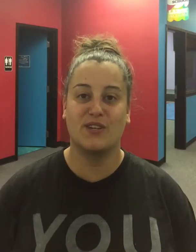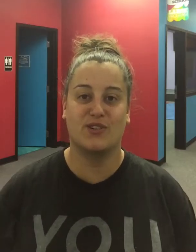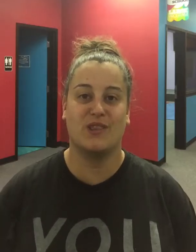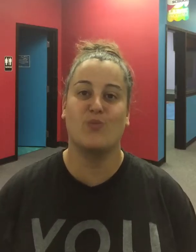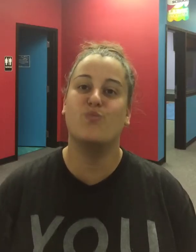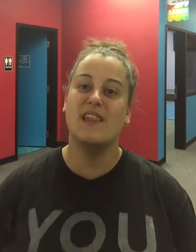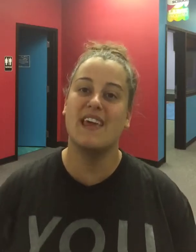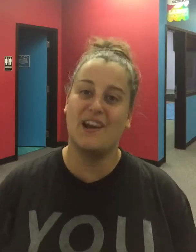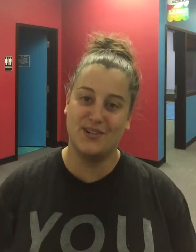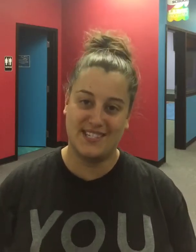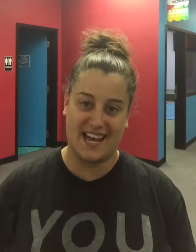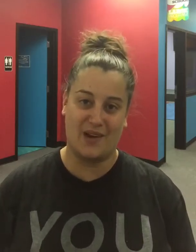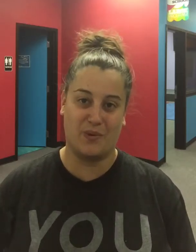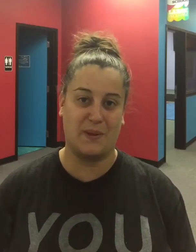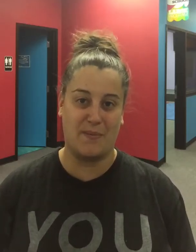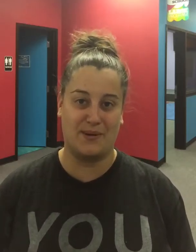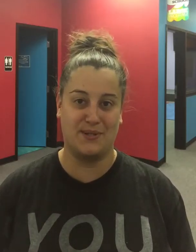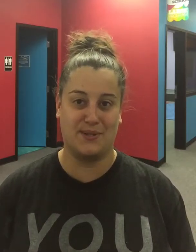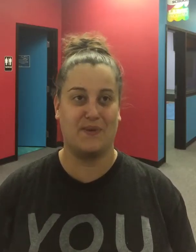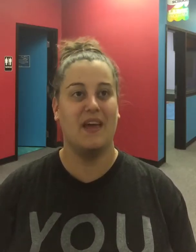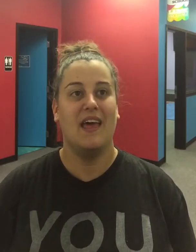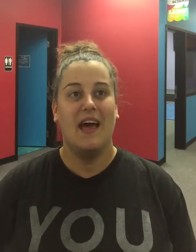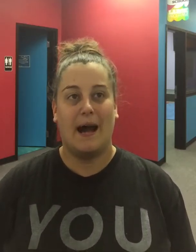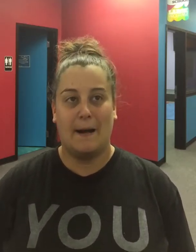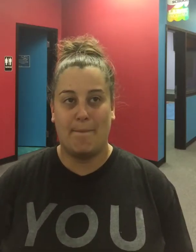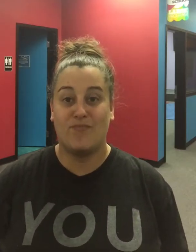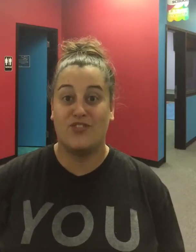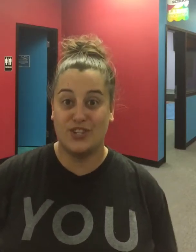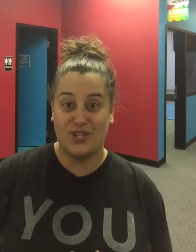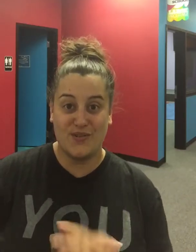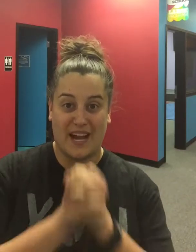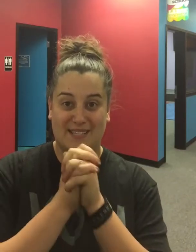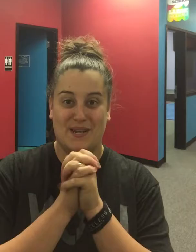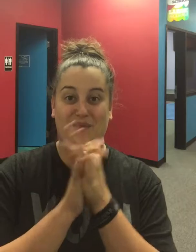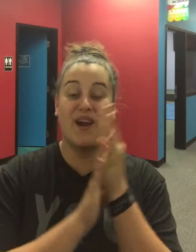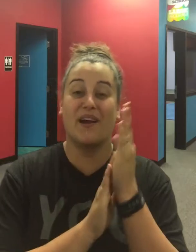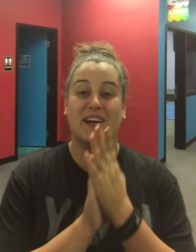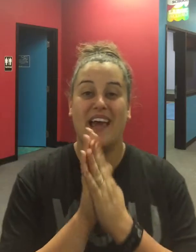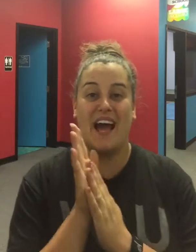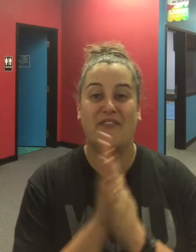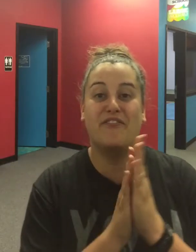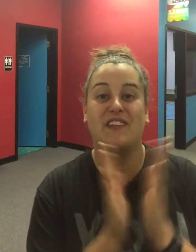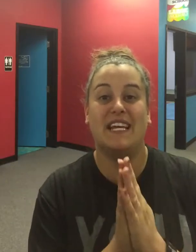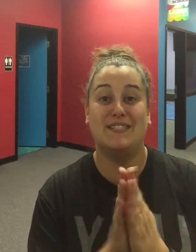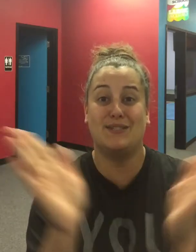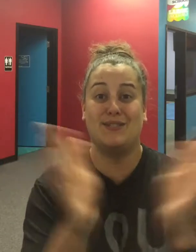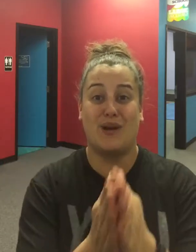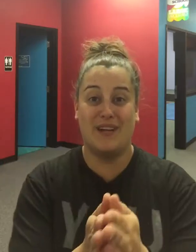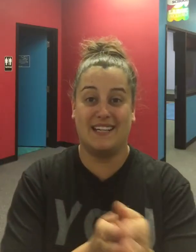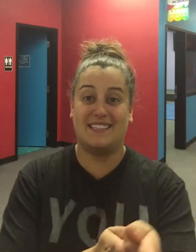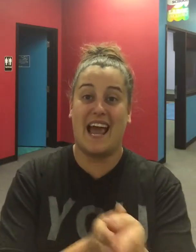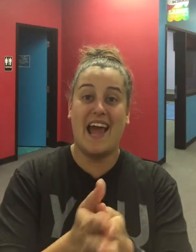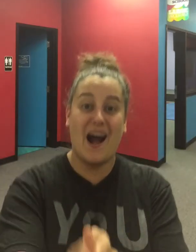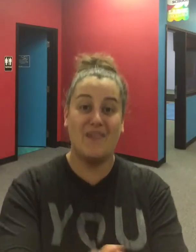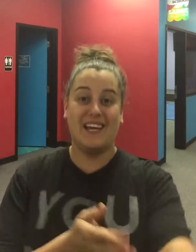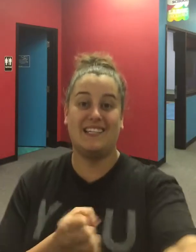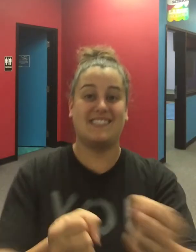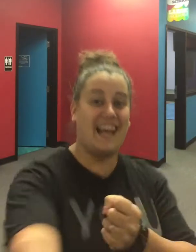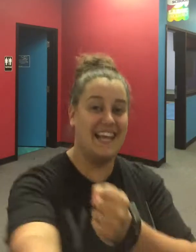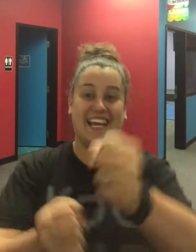make sure that they really understand what they're about to do. Just so you guys know, we are going to have Fleet's Donuts. And how exciting